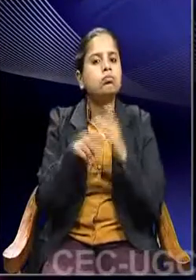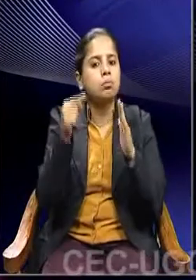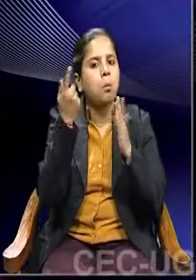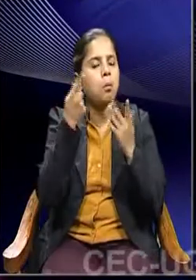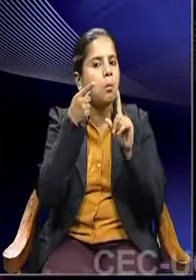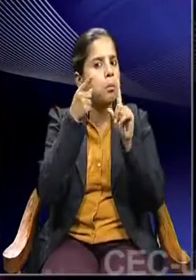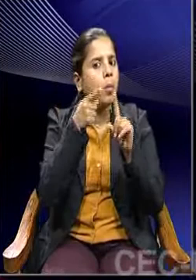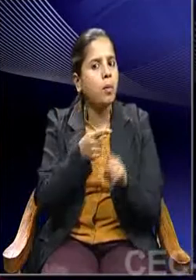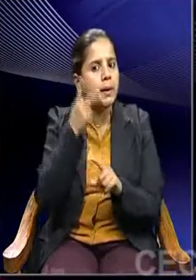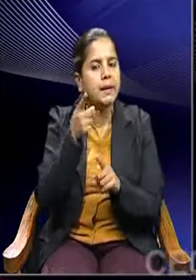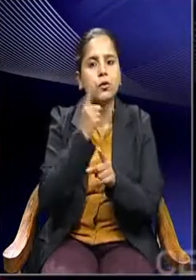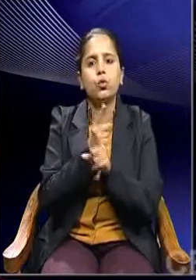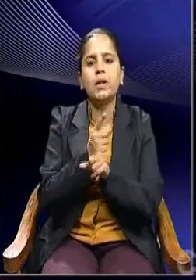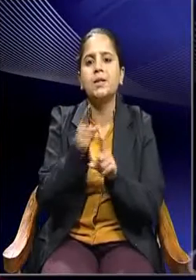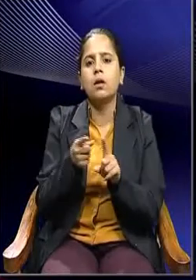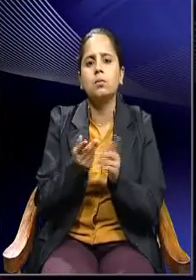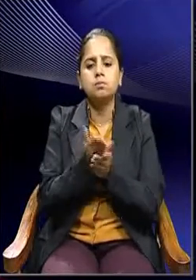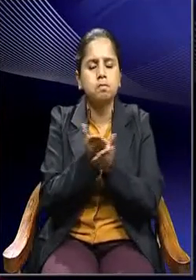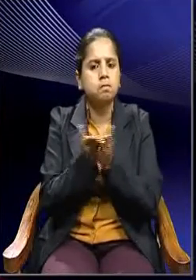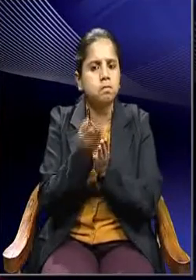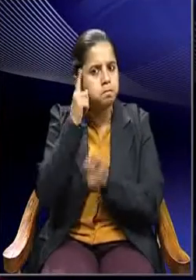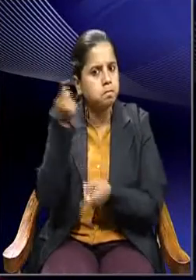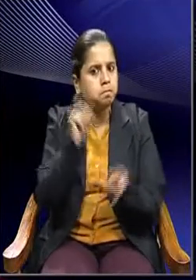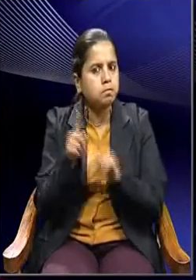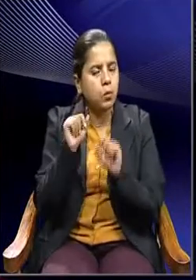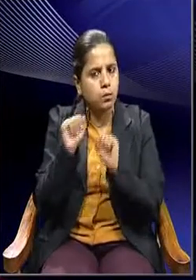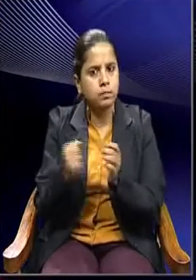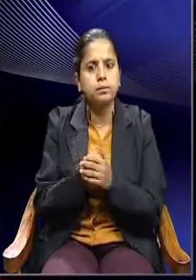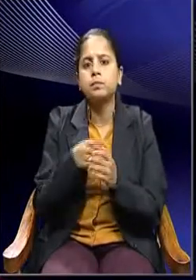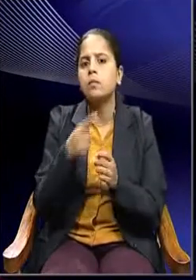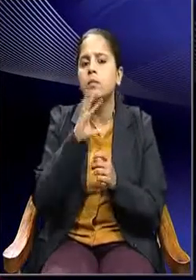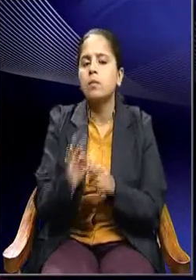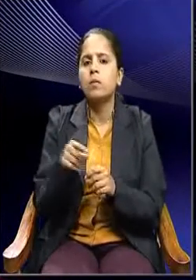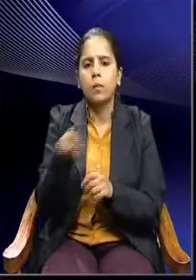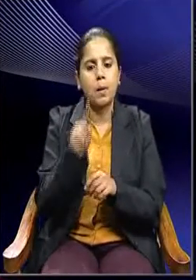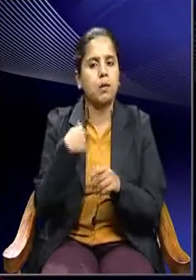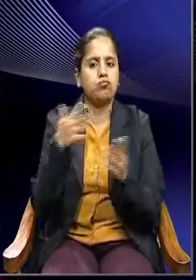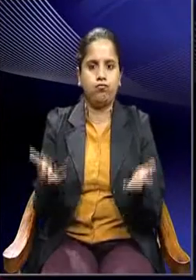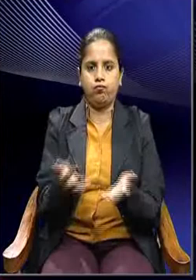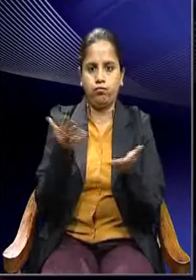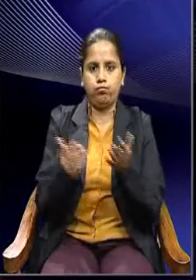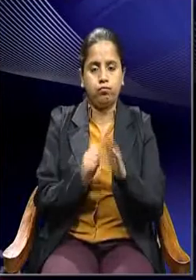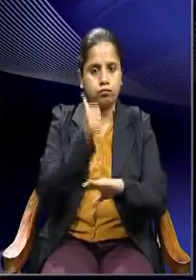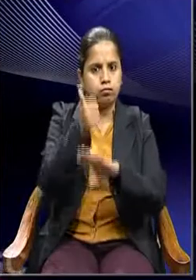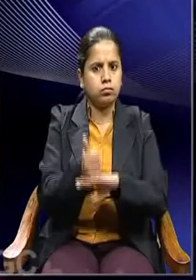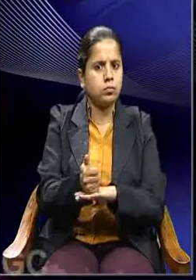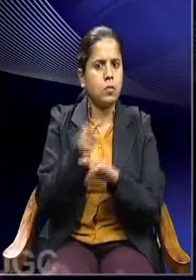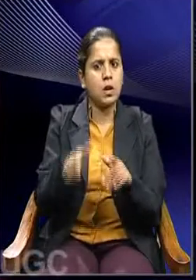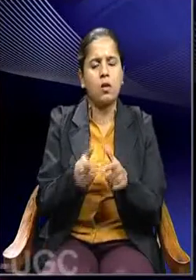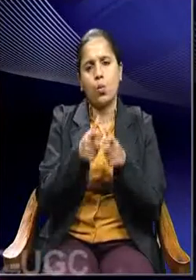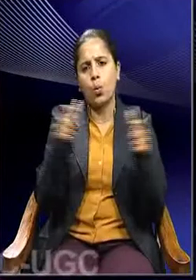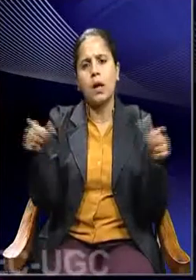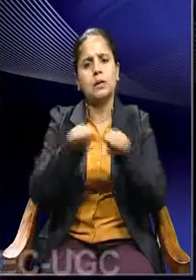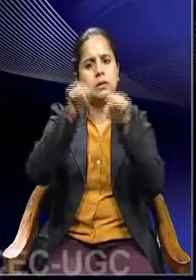and of teaching techniques. It talks about the need to promote the establishment of a wide system